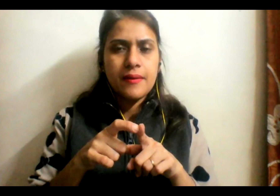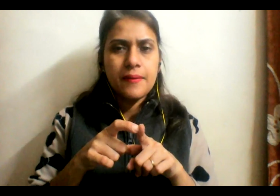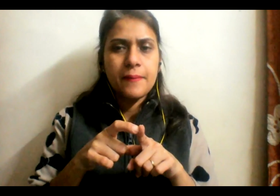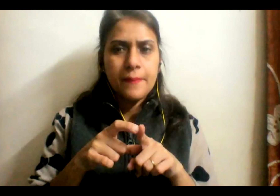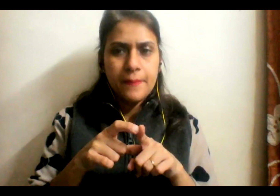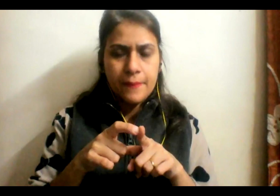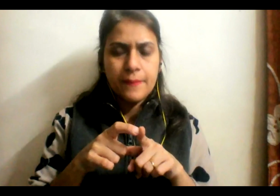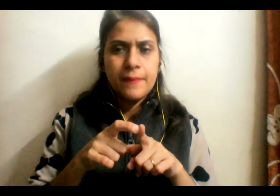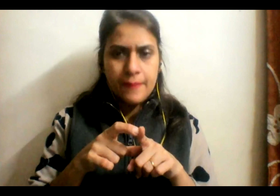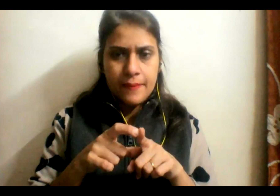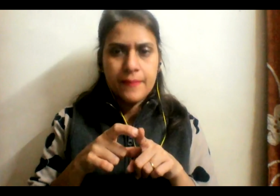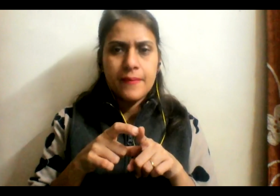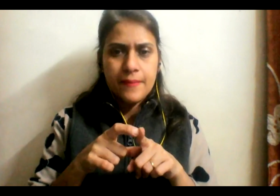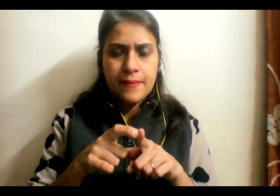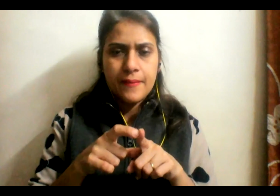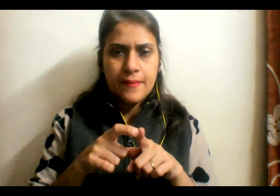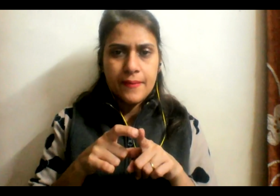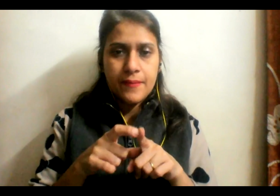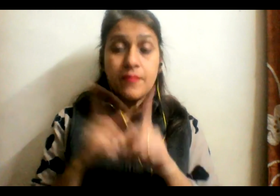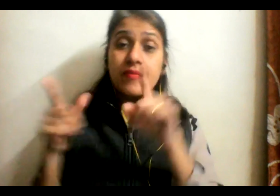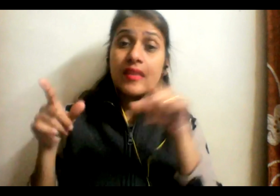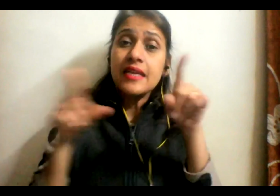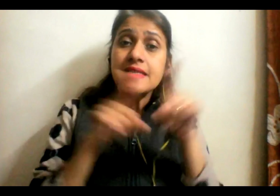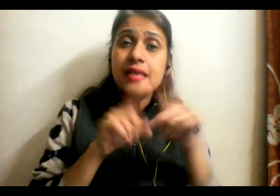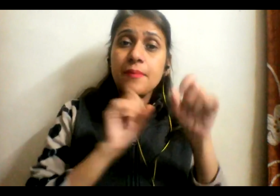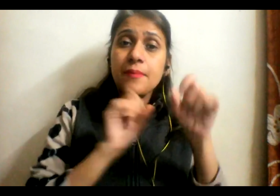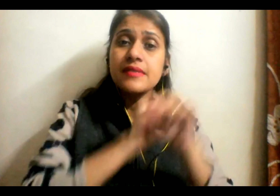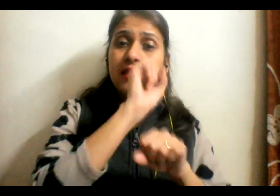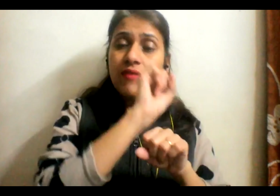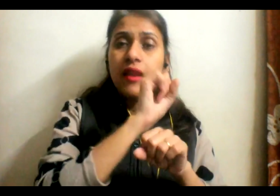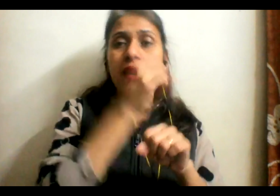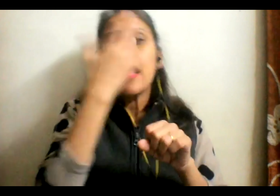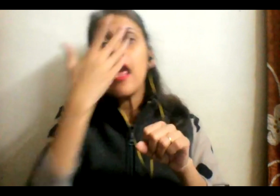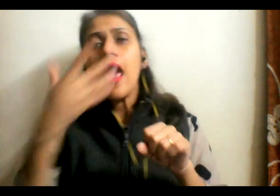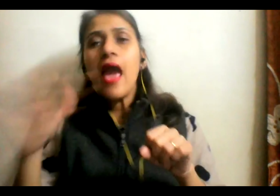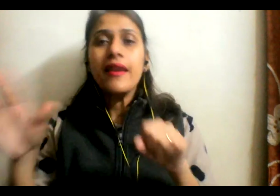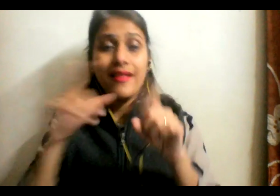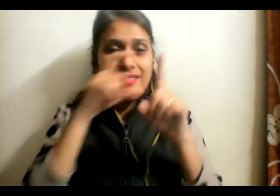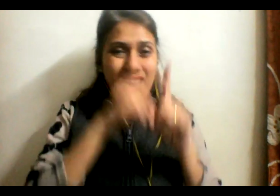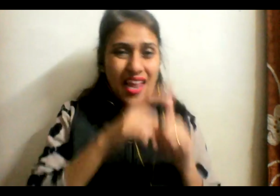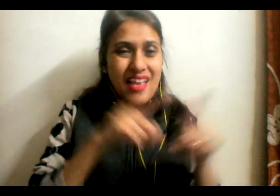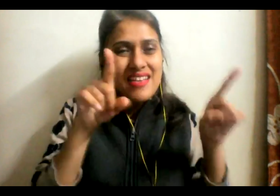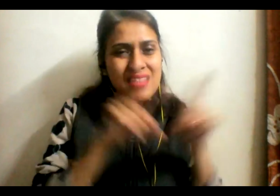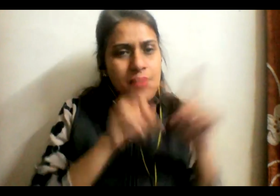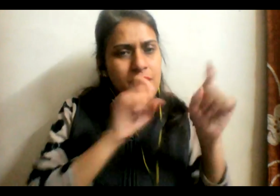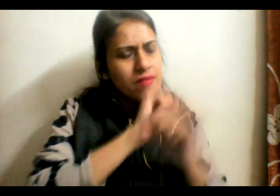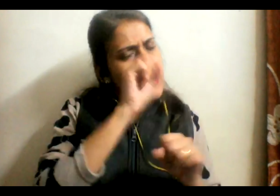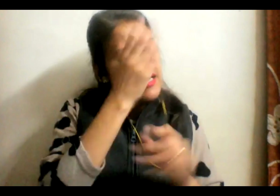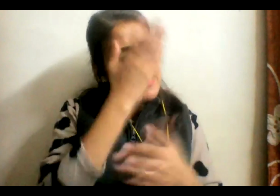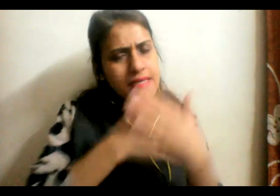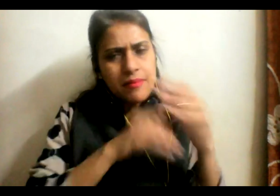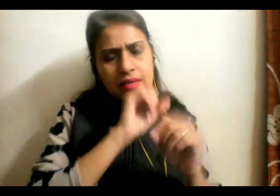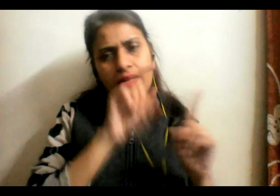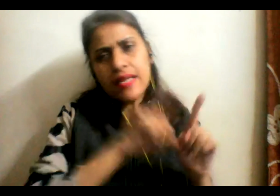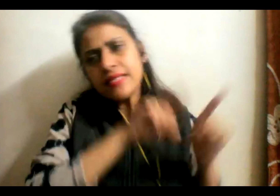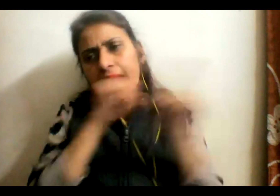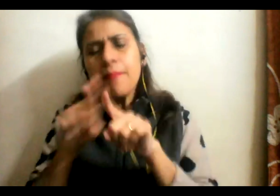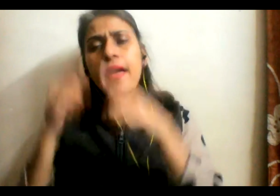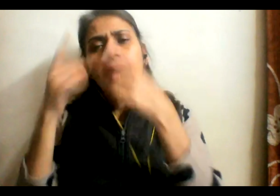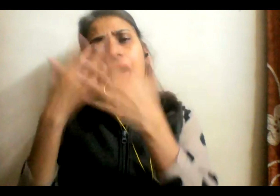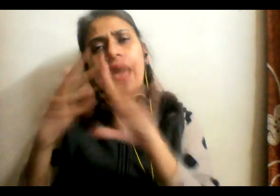the same certification in any part of the country. So similarly, all the disabilities that are indicated in the